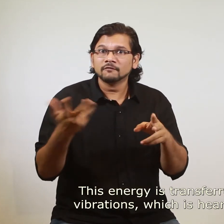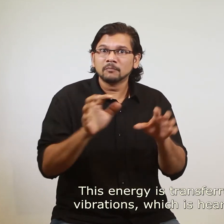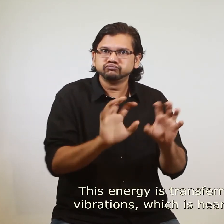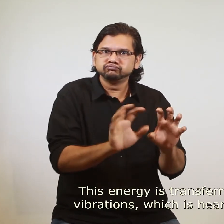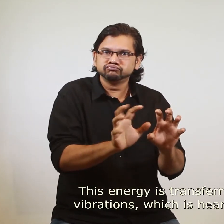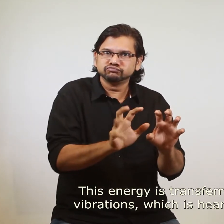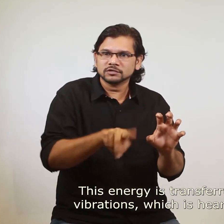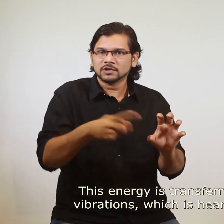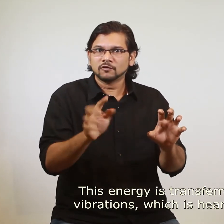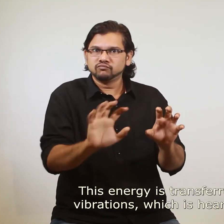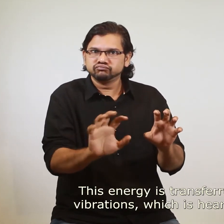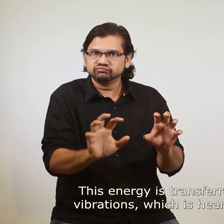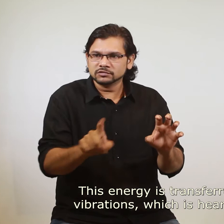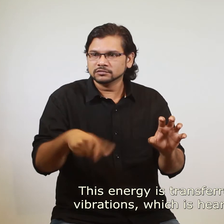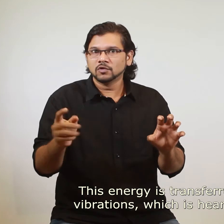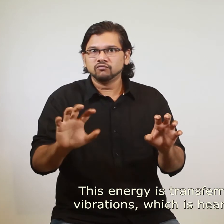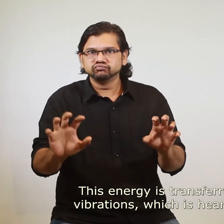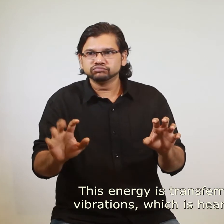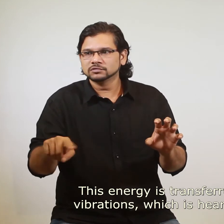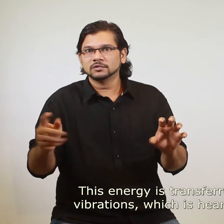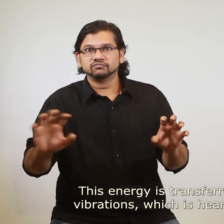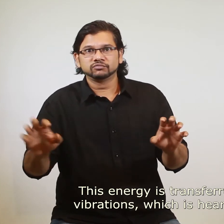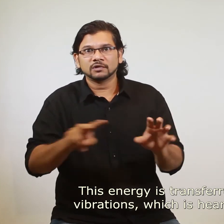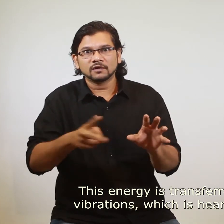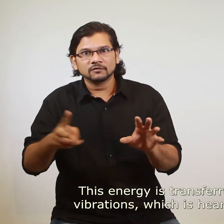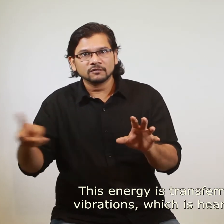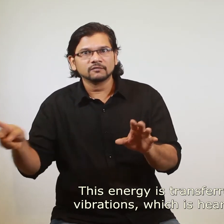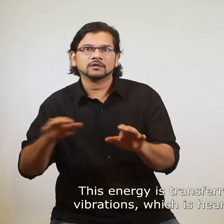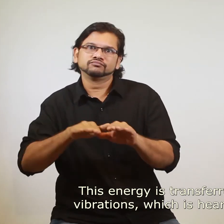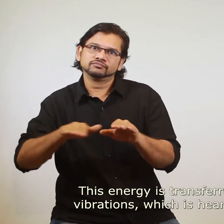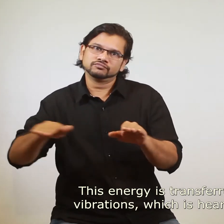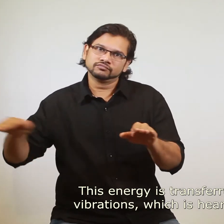This energy is transferred through vibrations, which is heard as sound.